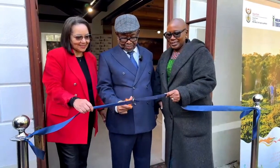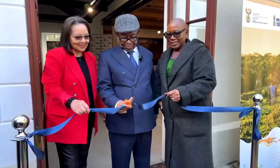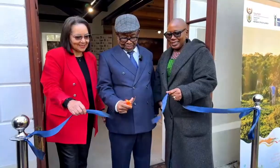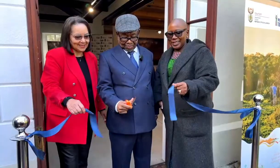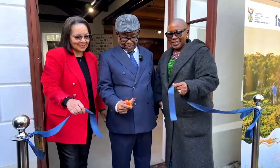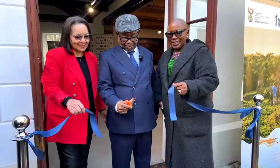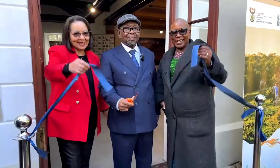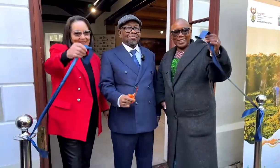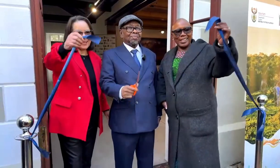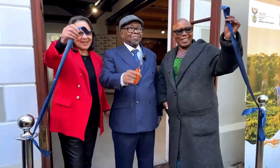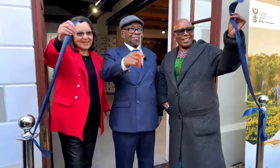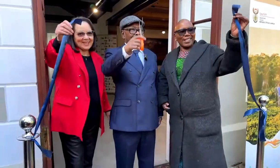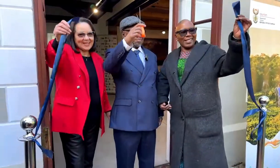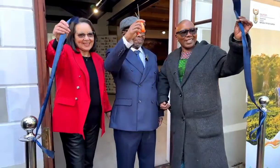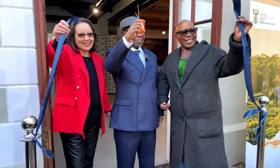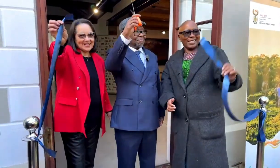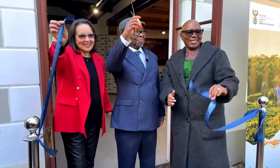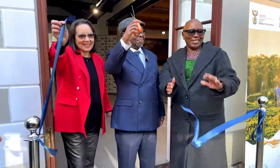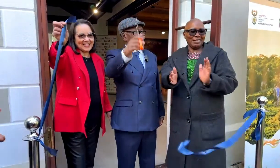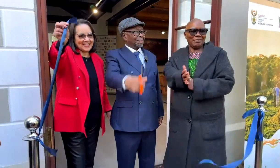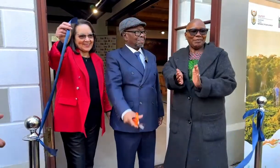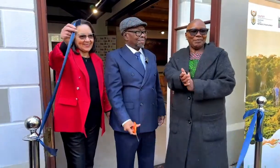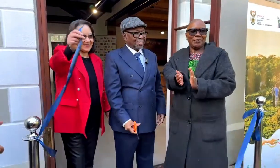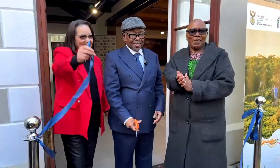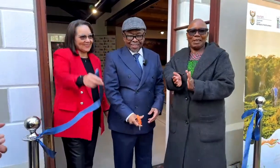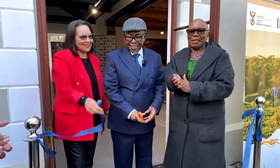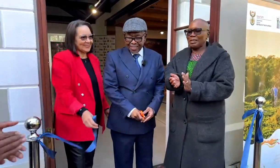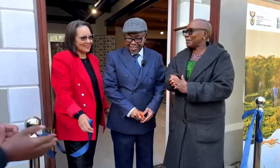1. Here we are.